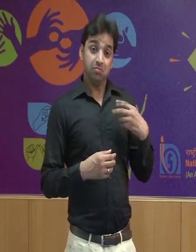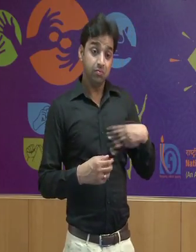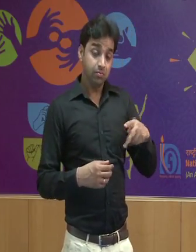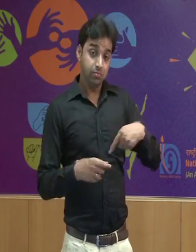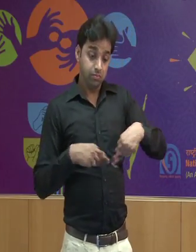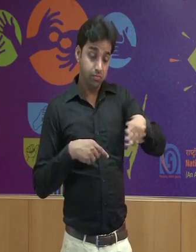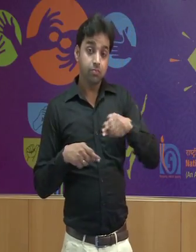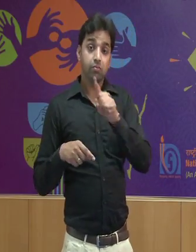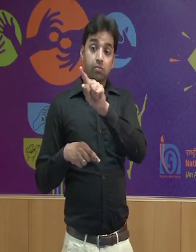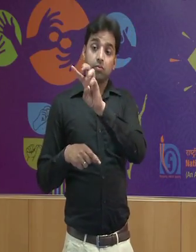period.